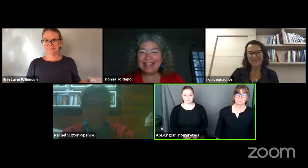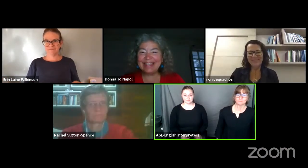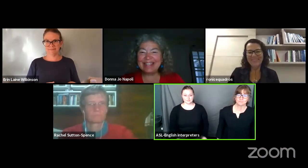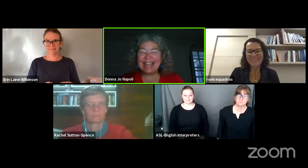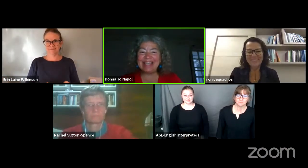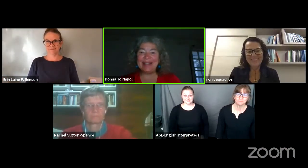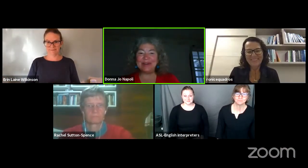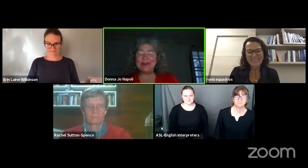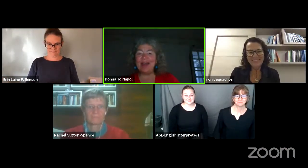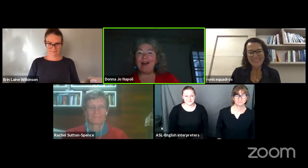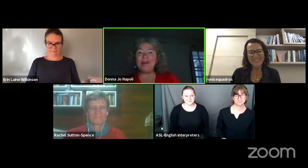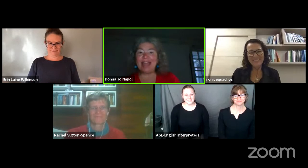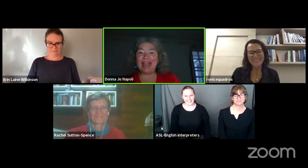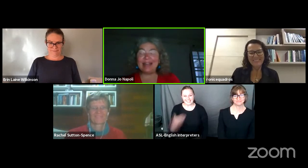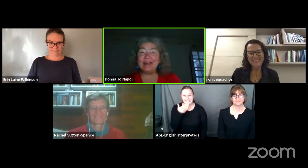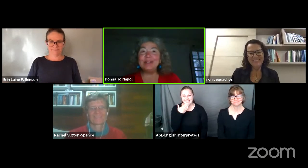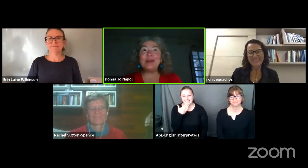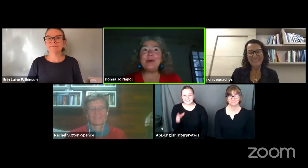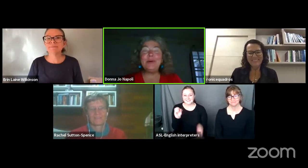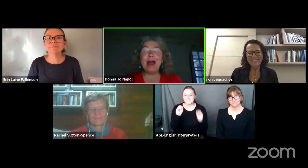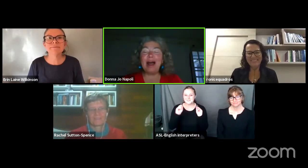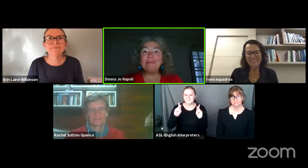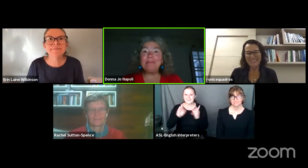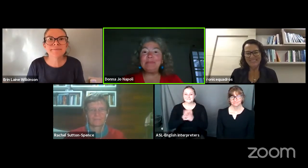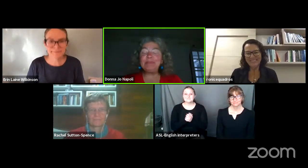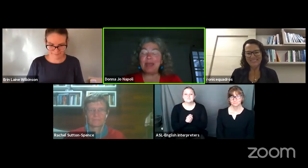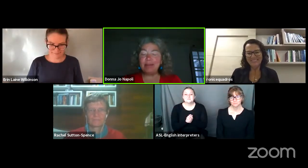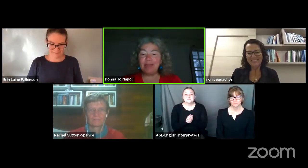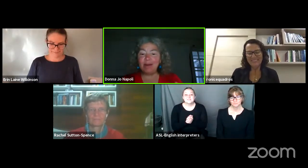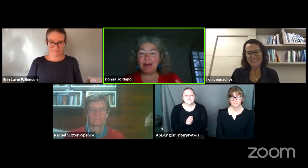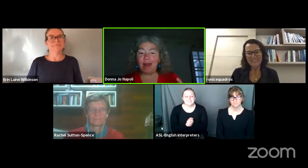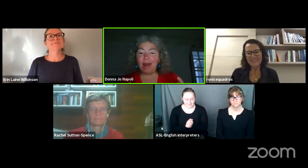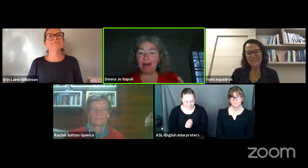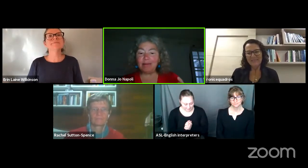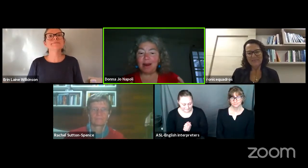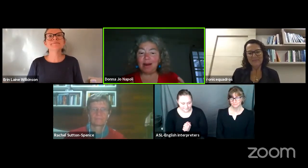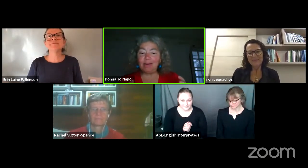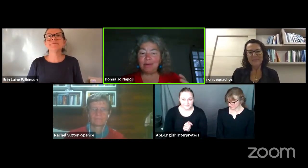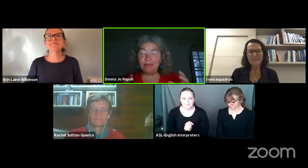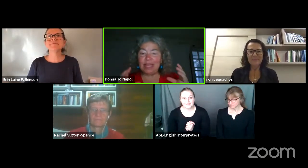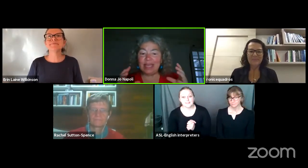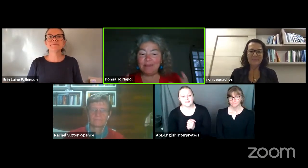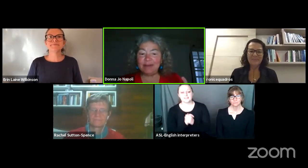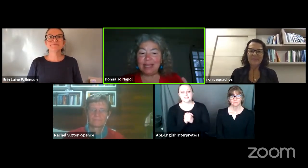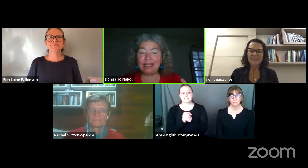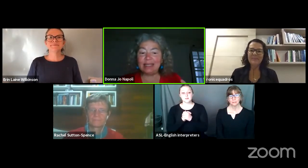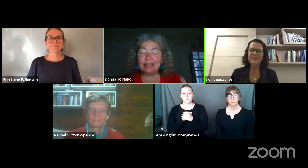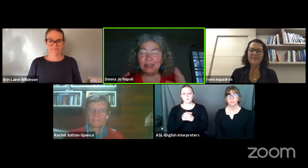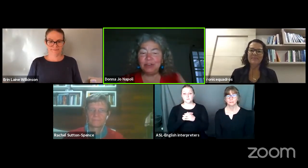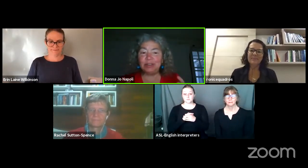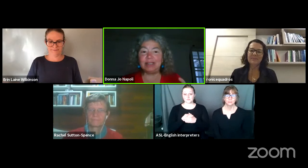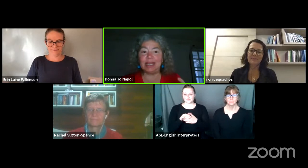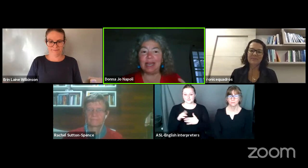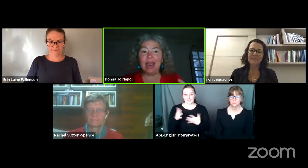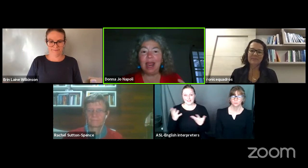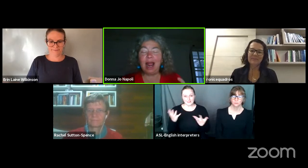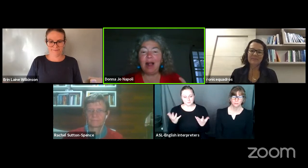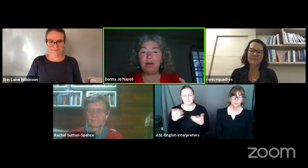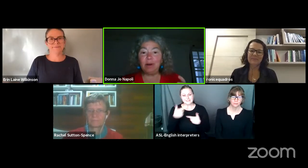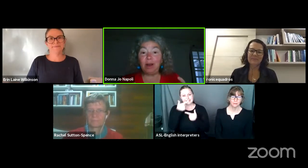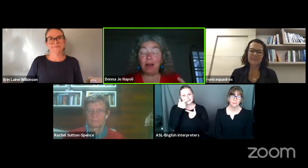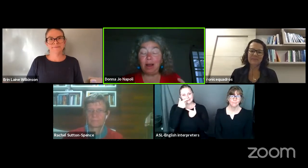up here. Thank you. Okay, so the evening, it's